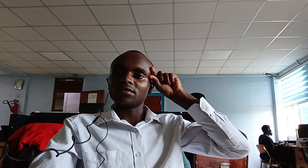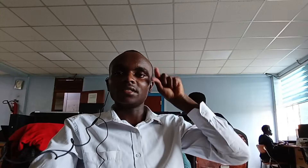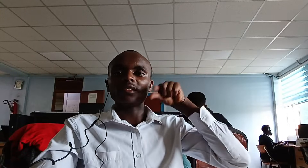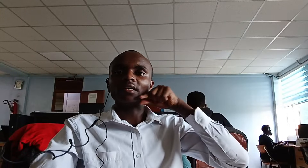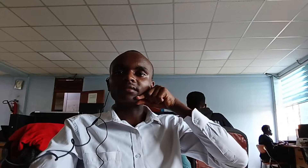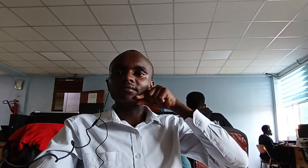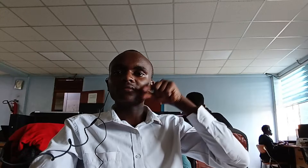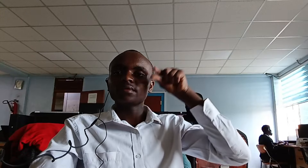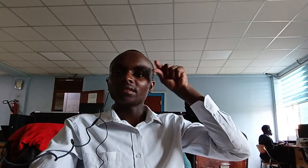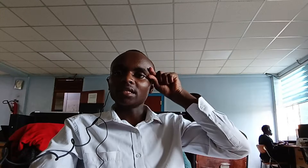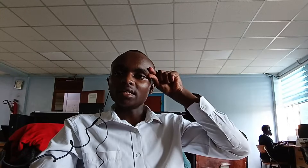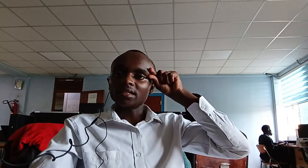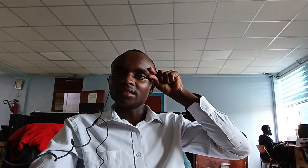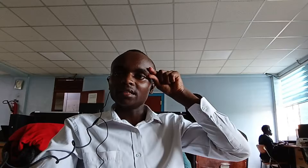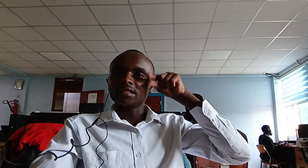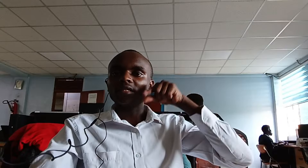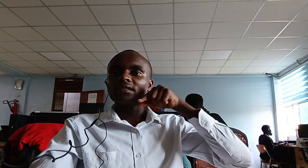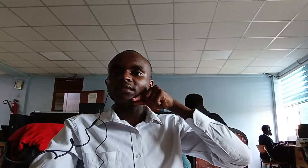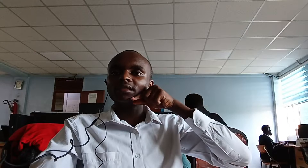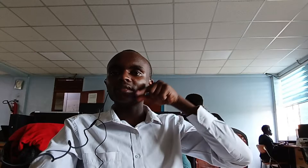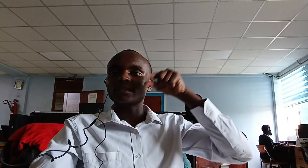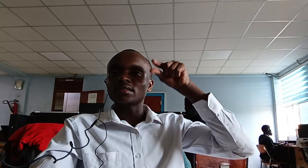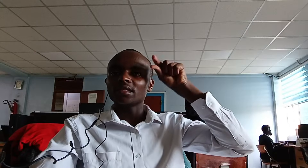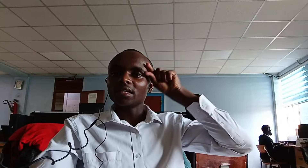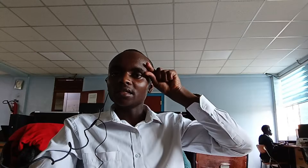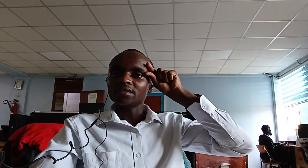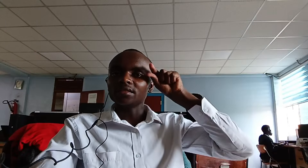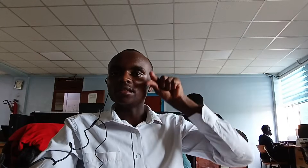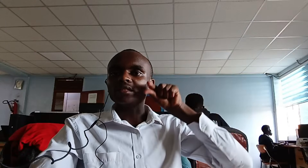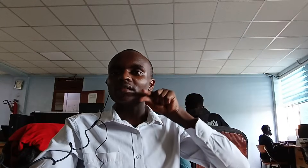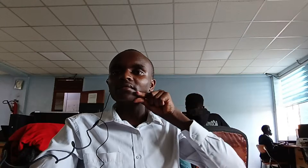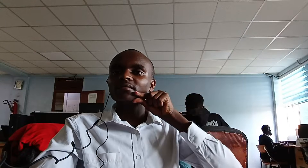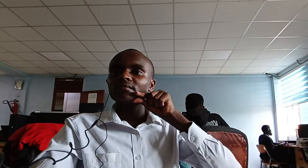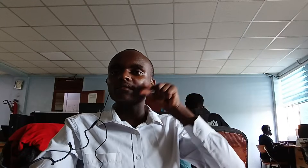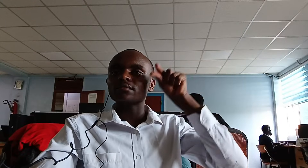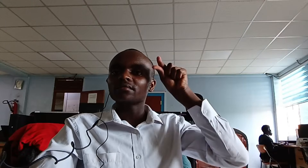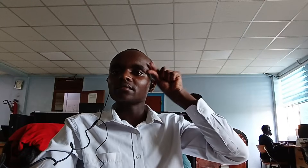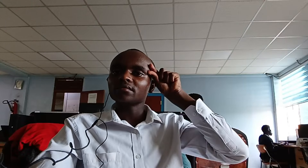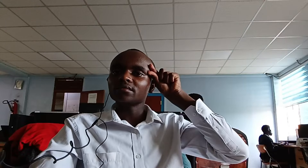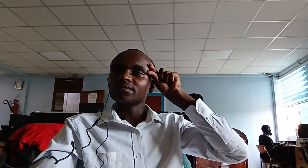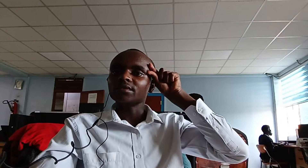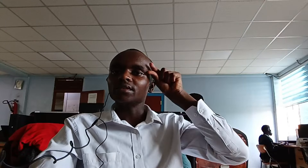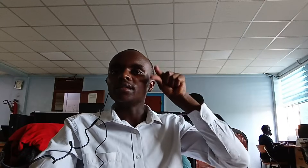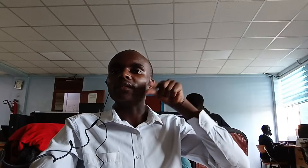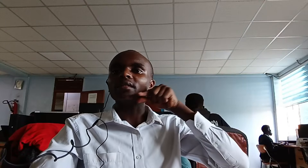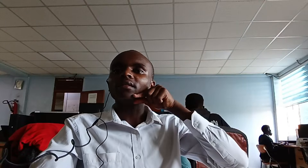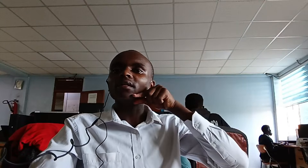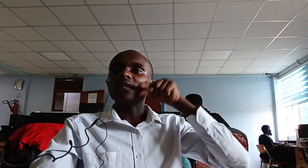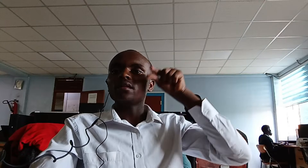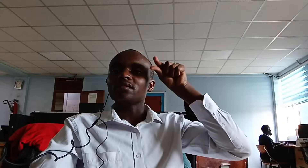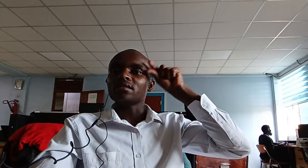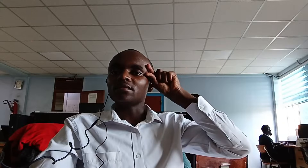gender, gender, gender, gender. Is the sign for